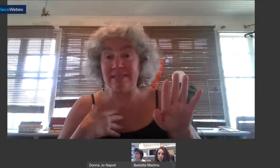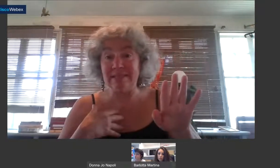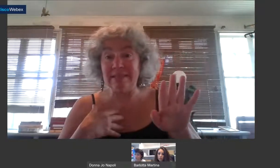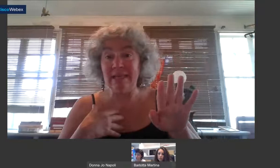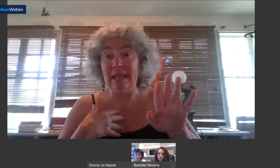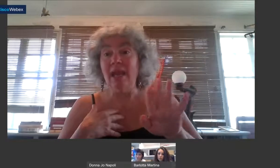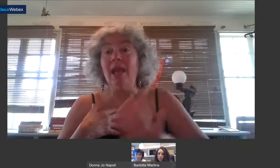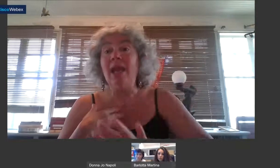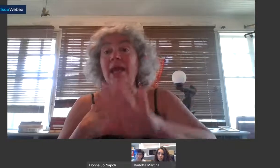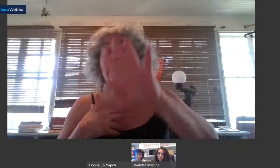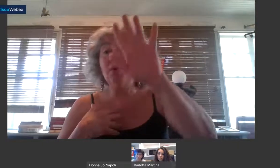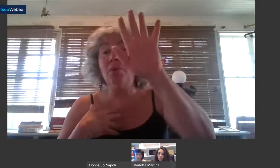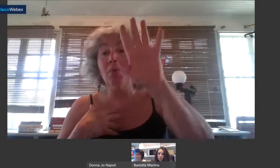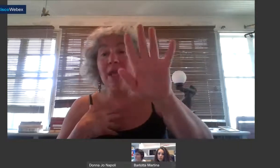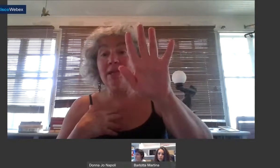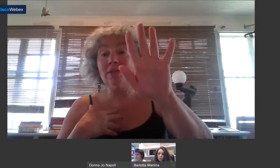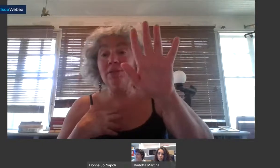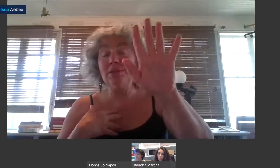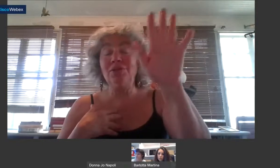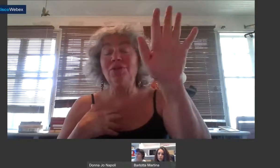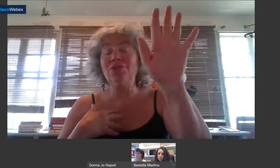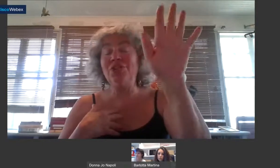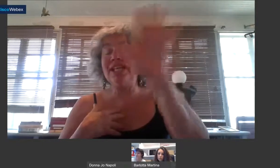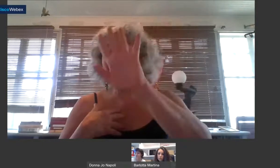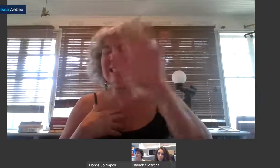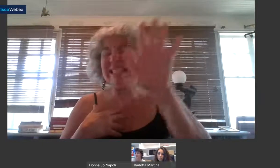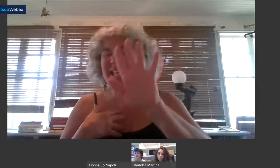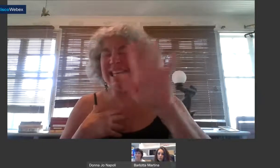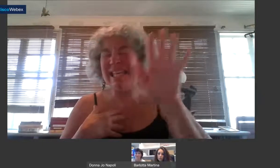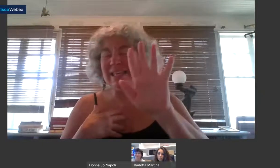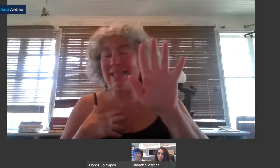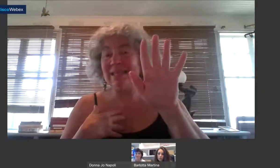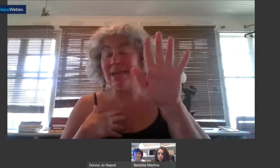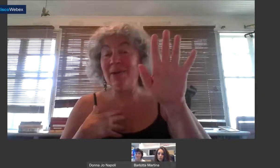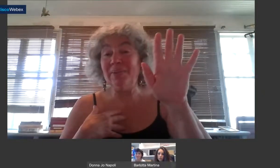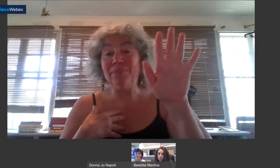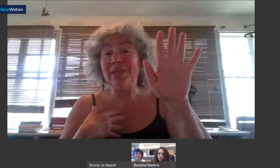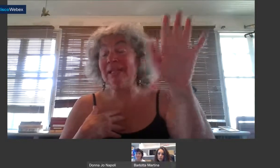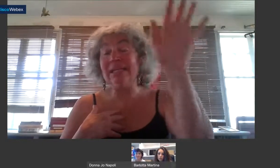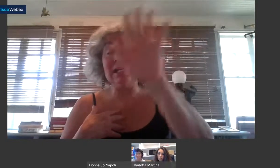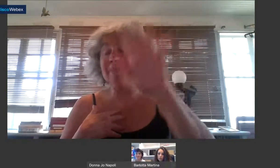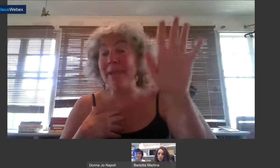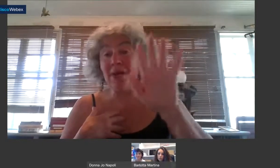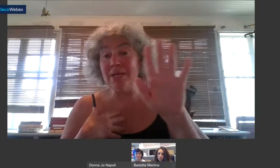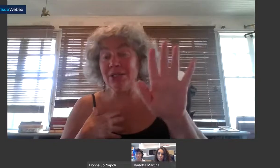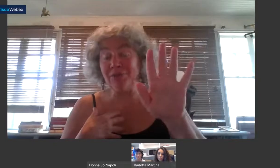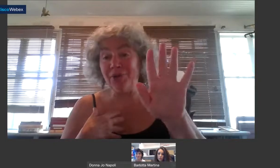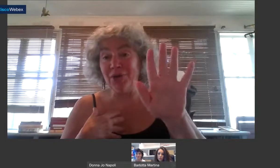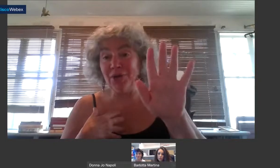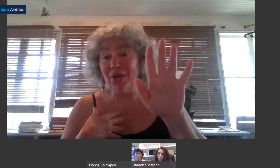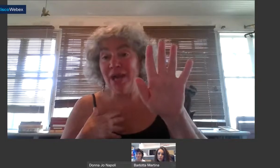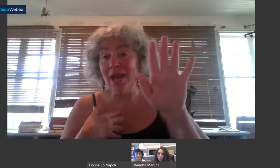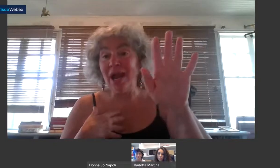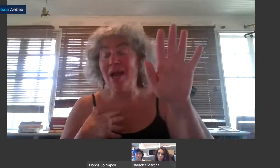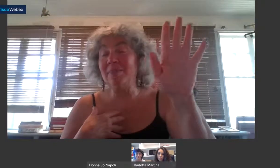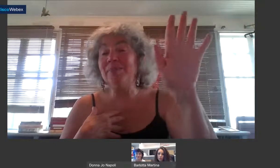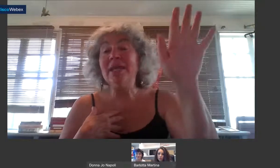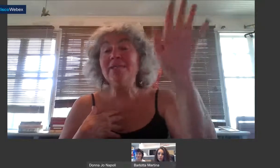faces, and when she can see that they're a little embarrassed for her, then